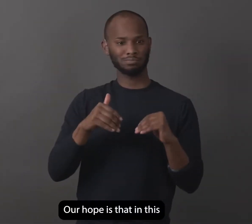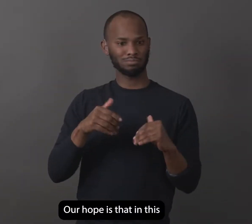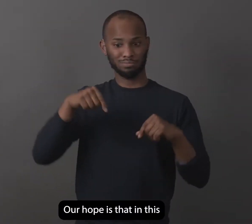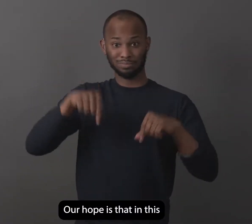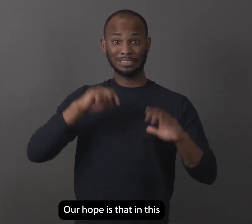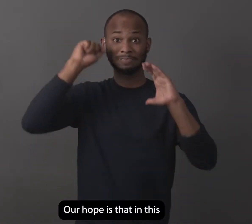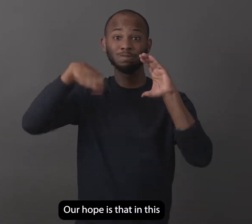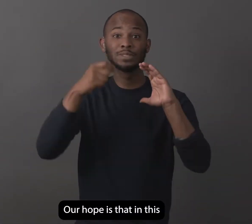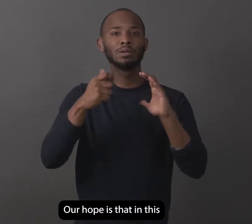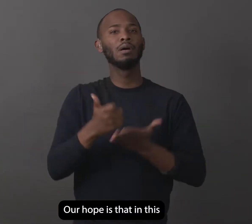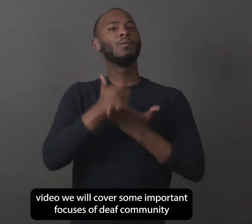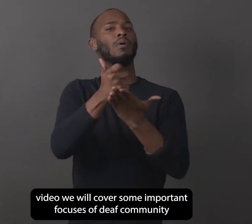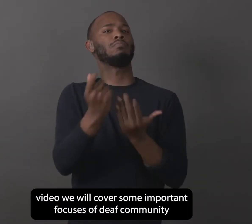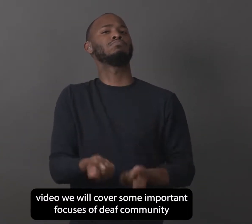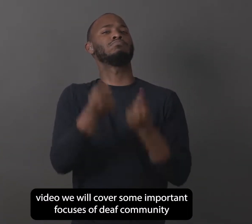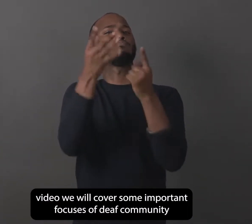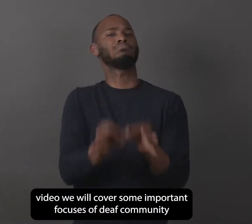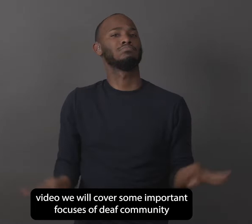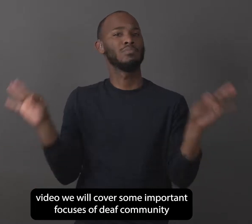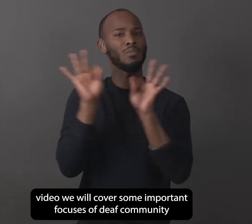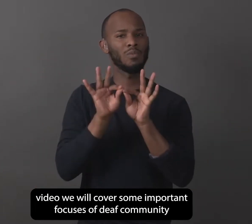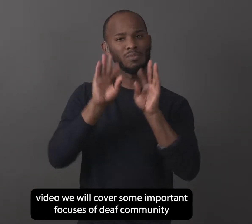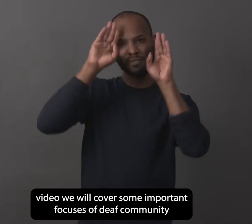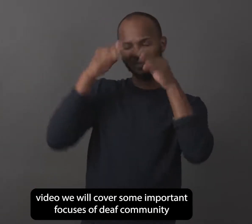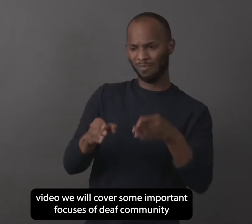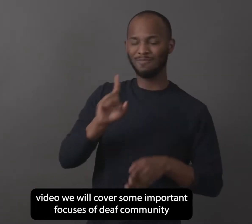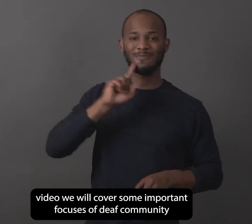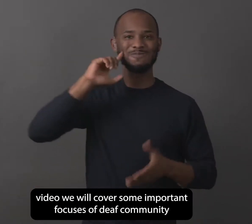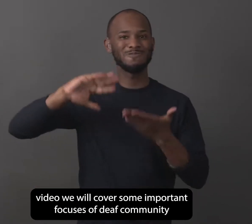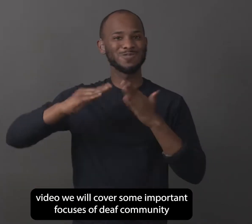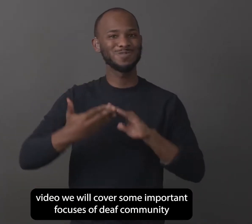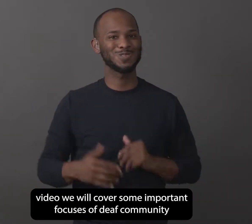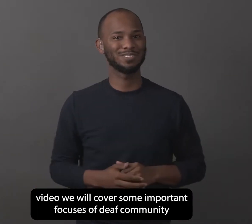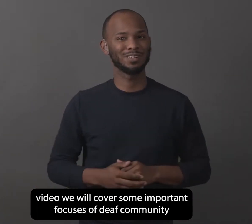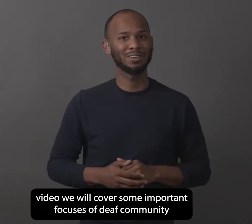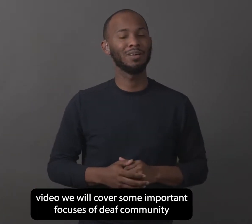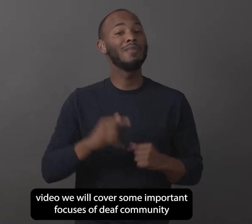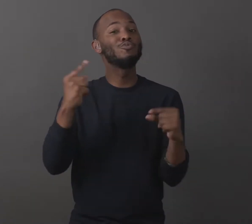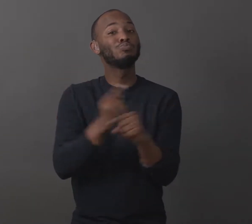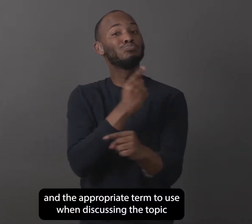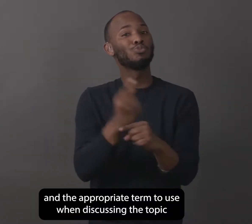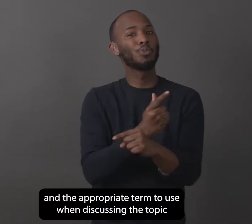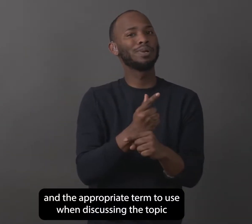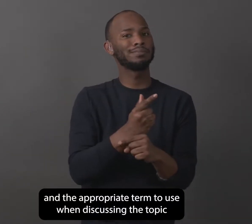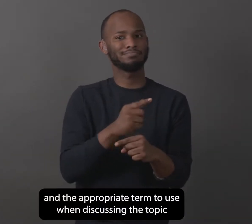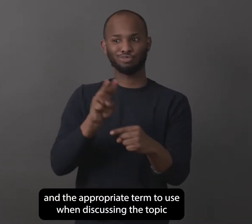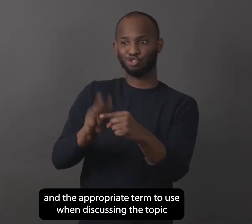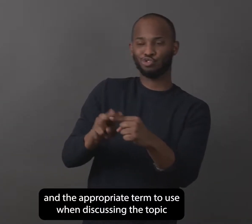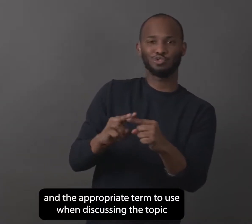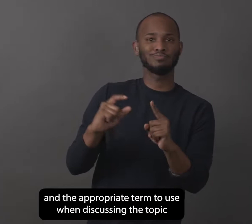Our hope is that in this video, we'll cover some important focuses of deaf community and the appropriate term to use